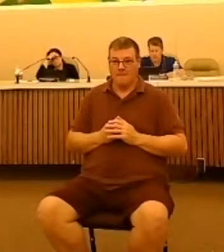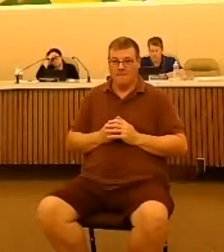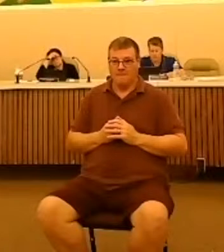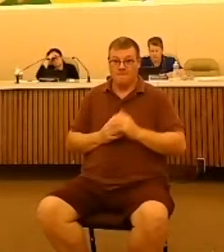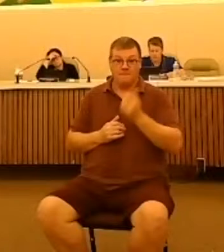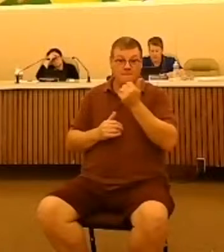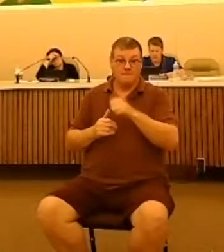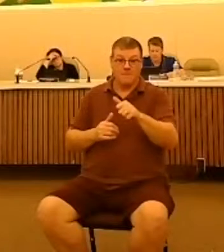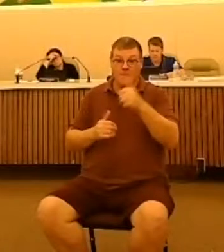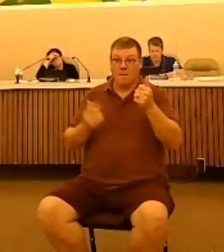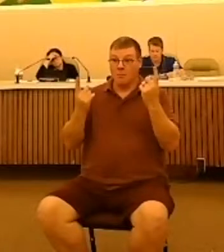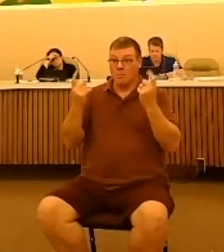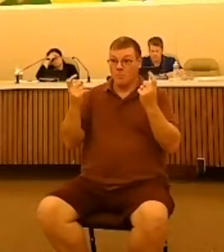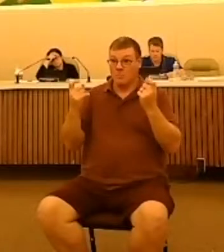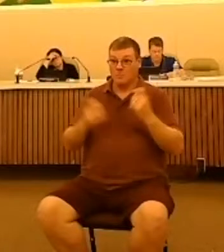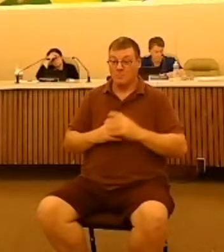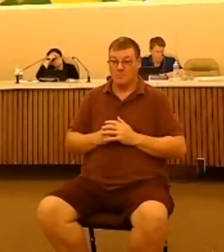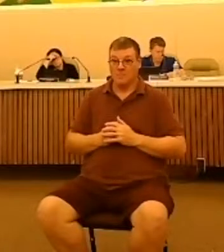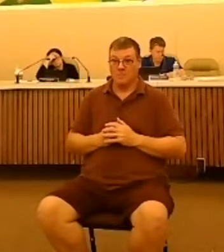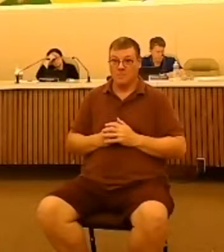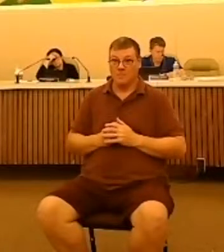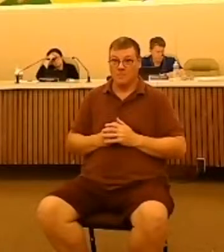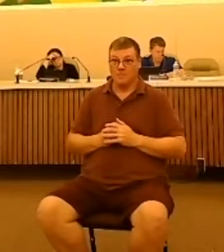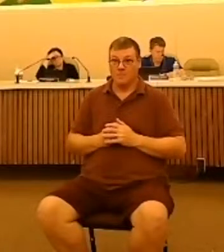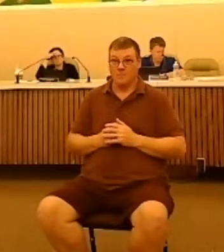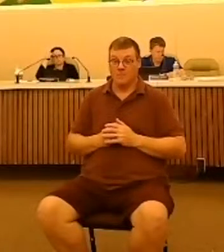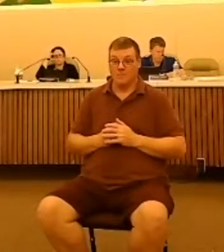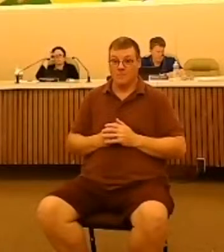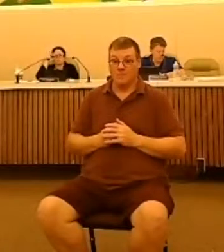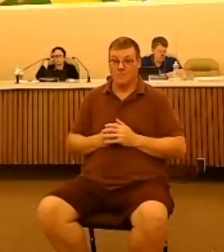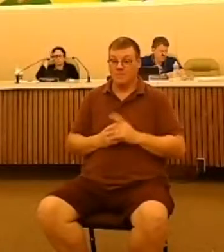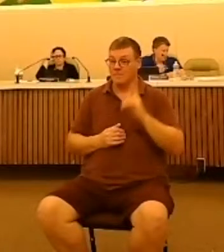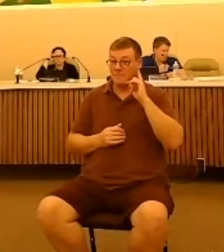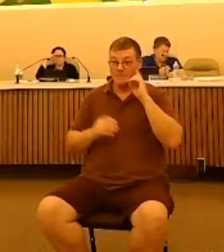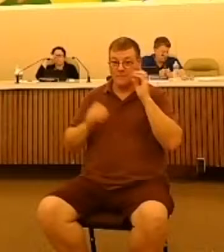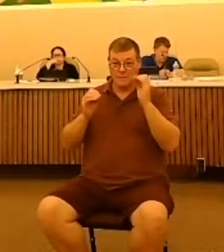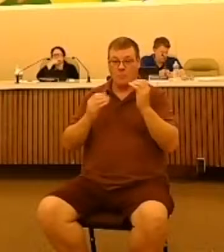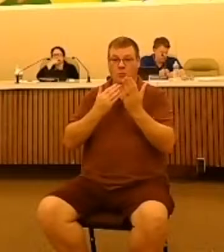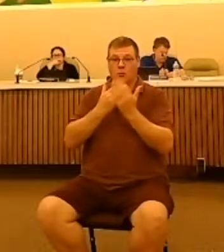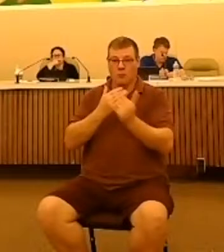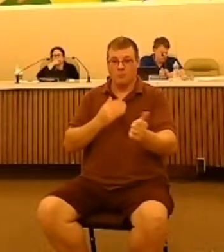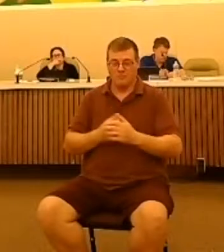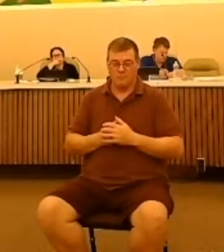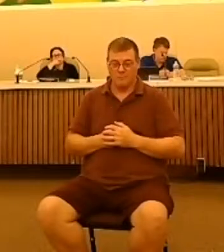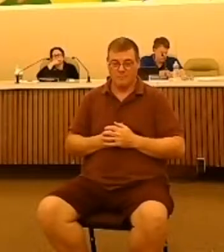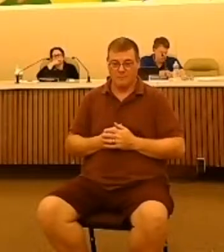any other questions on that? I'm good. Hearing none, please call the roll.